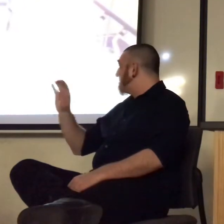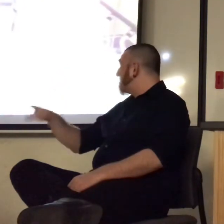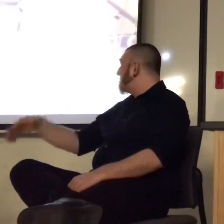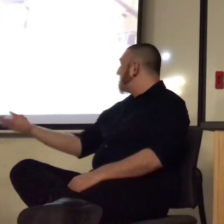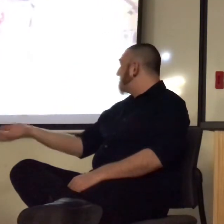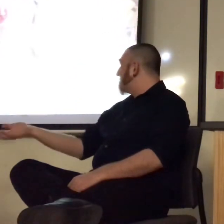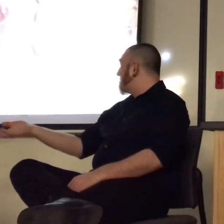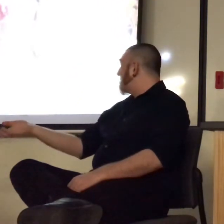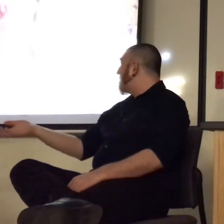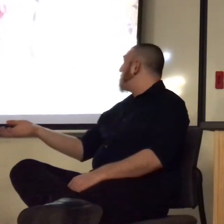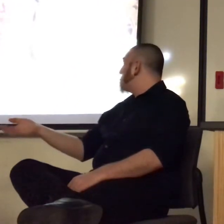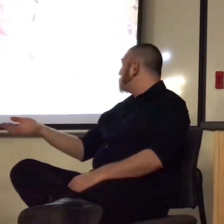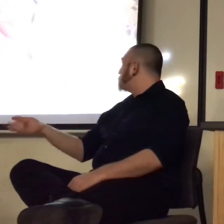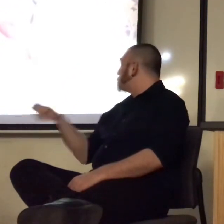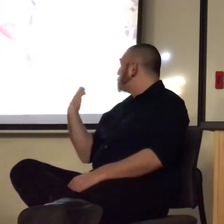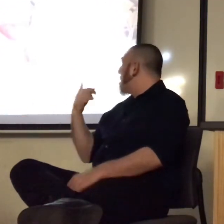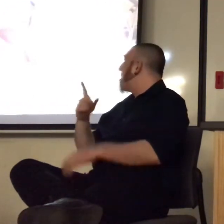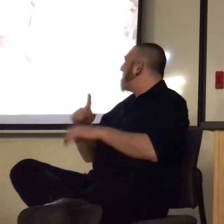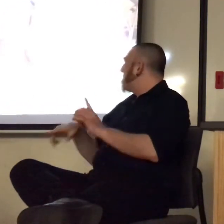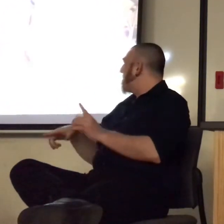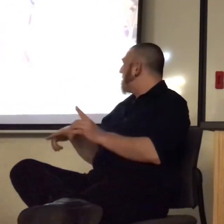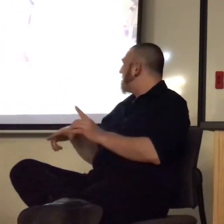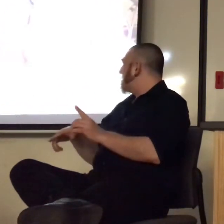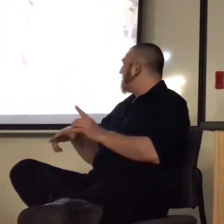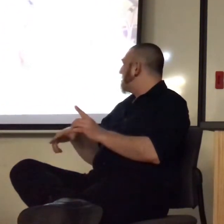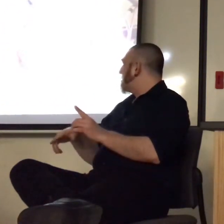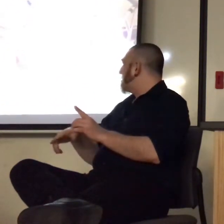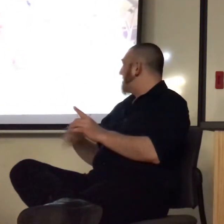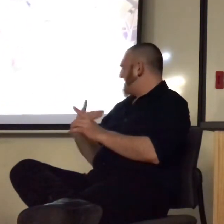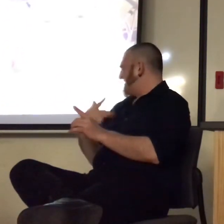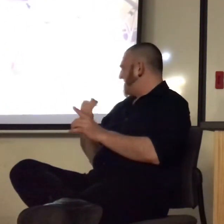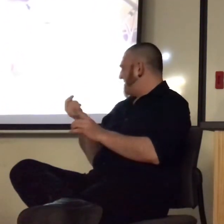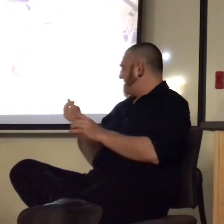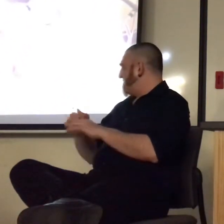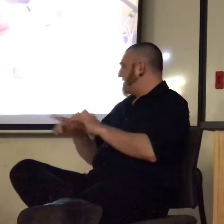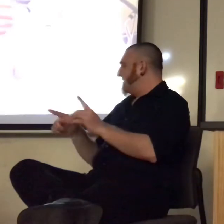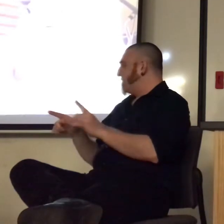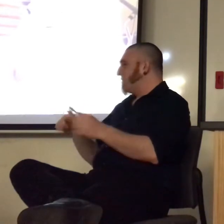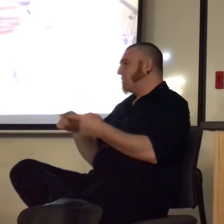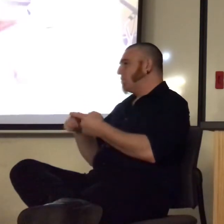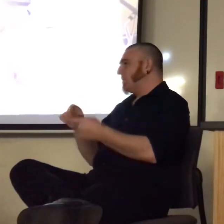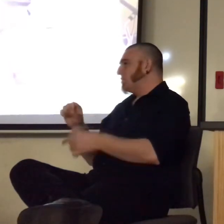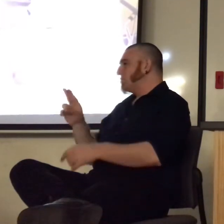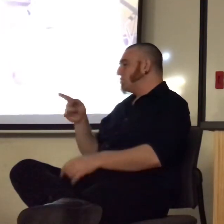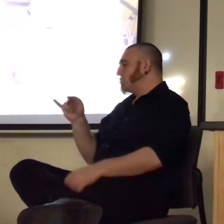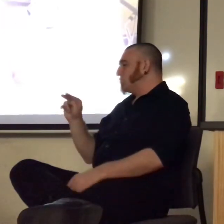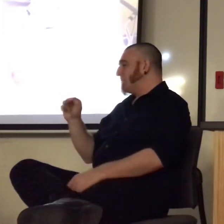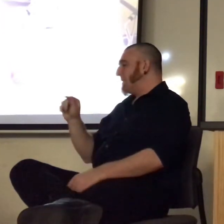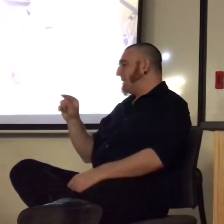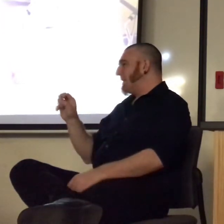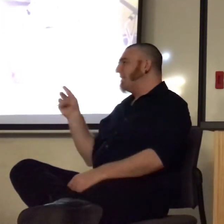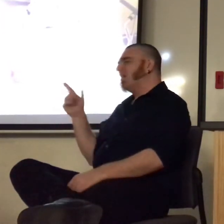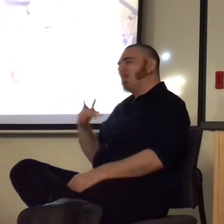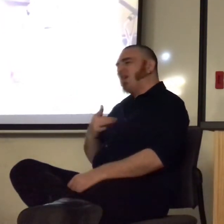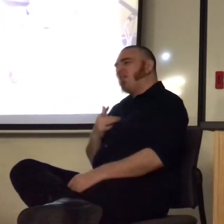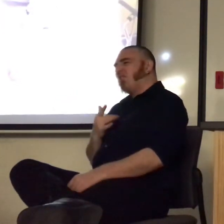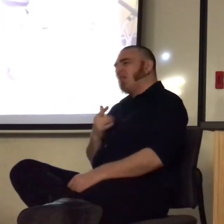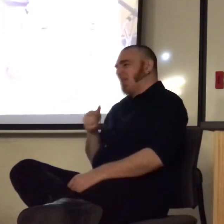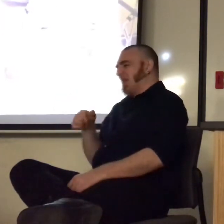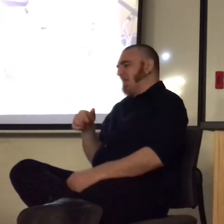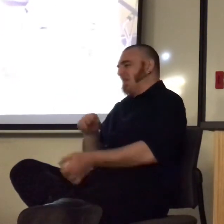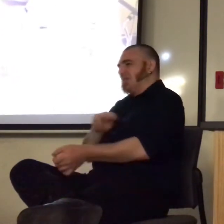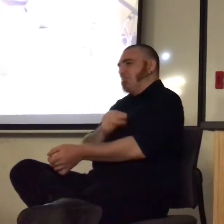her supination is intact, but does it feel a little different when you supinate? Like, I'm feeling this